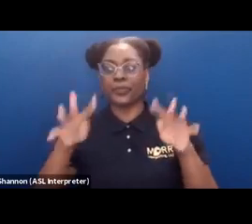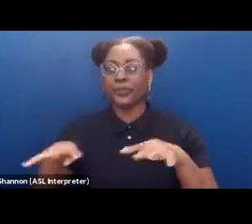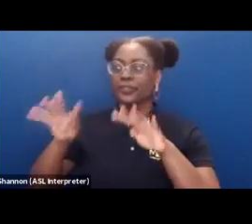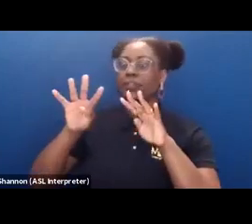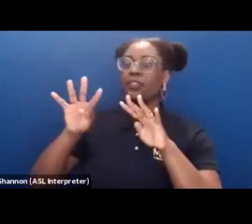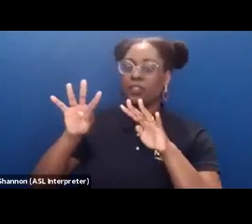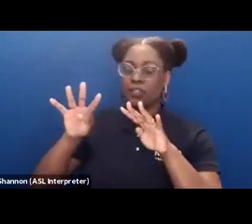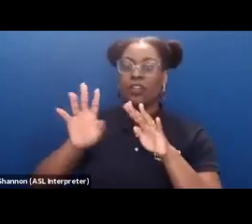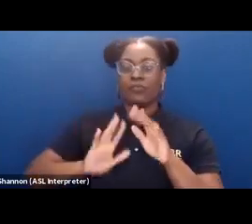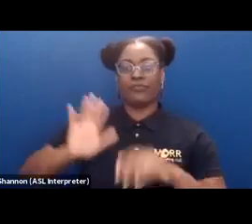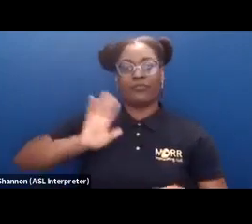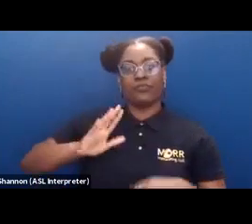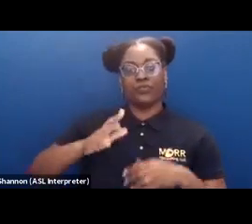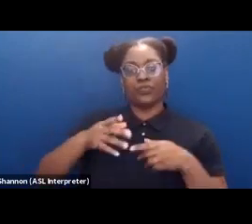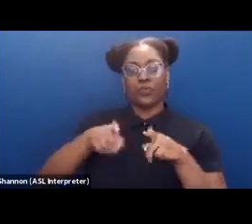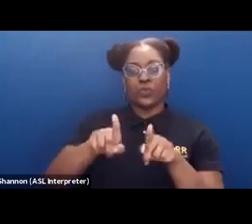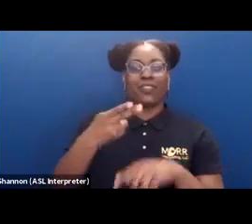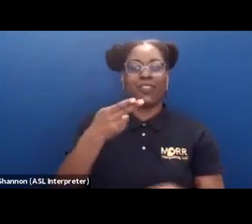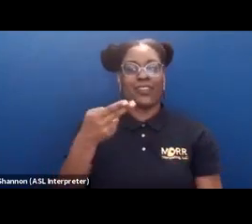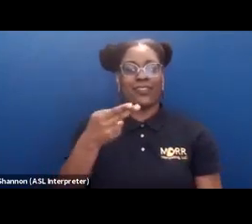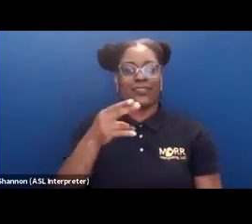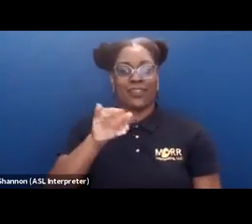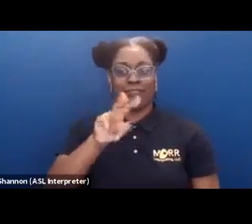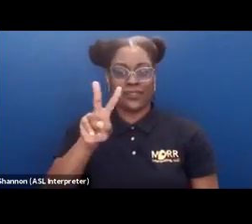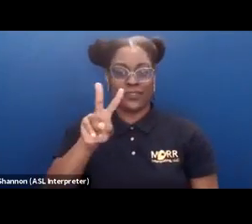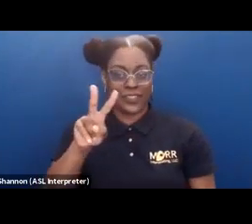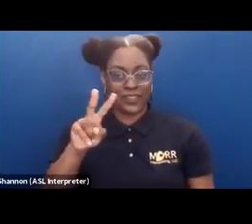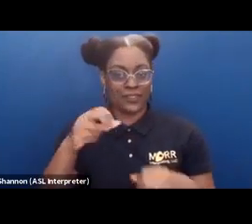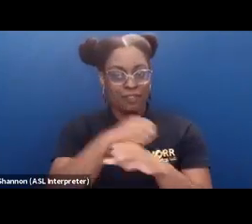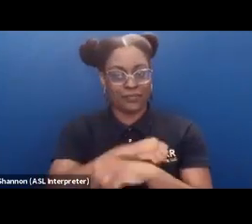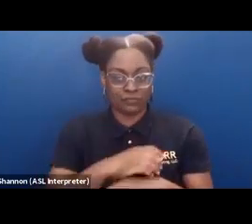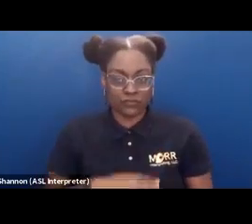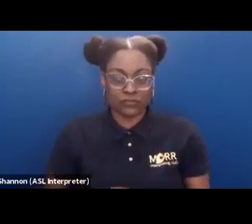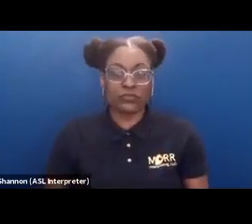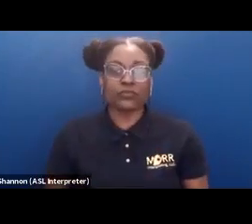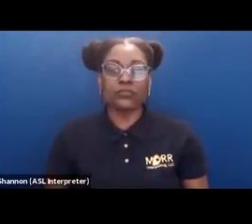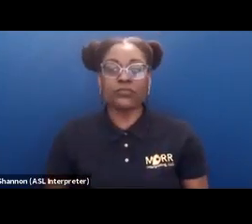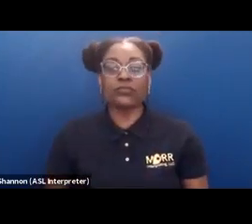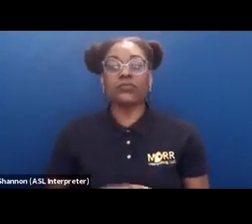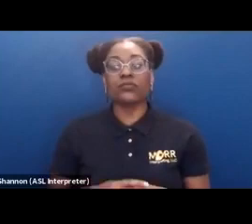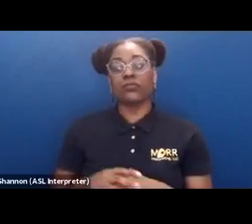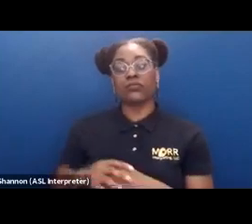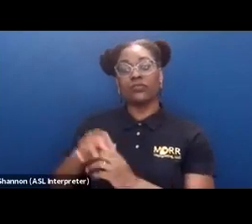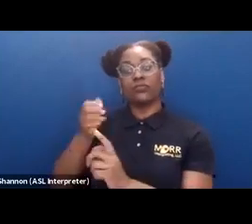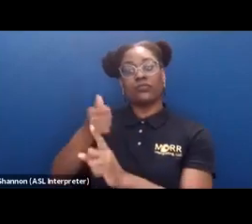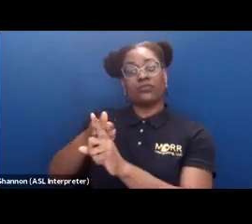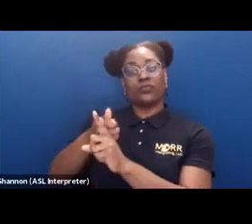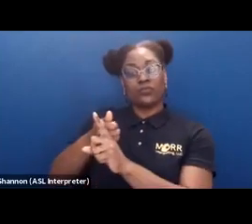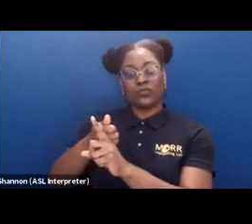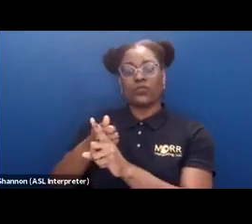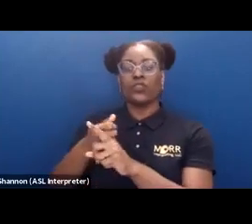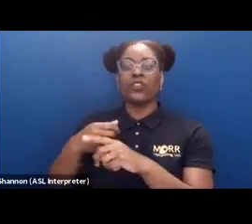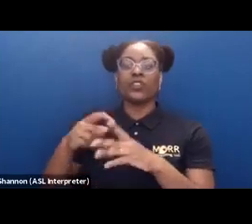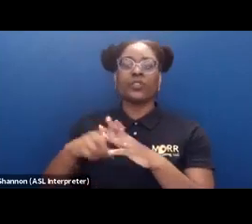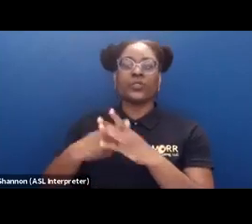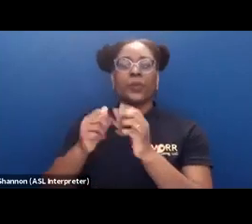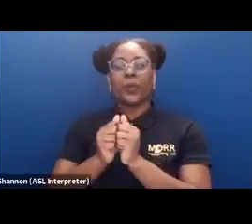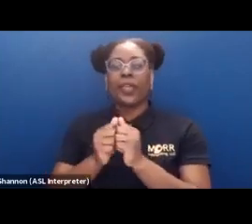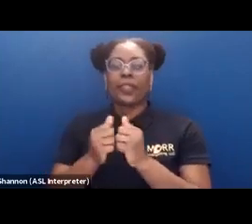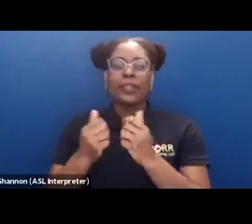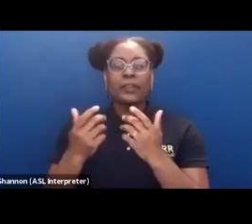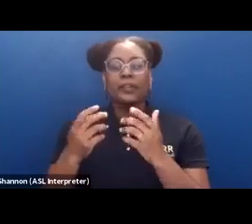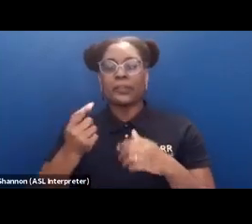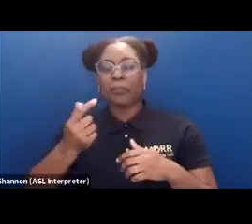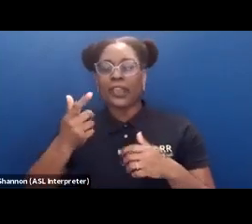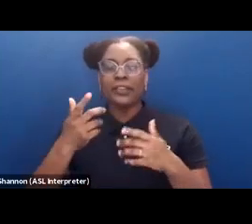HIV, and started out as someone who had a very confrontational relationship with